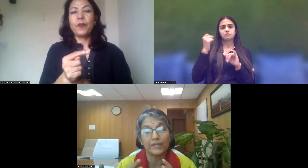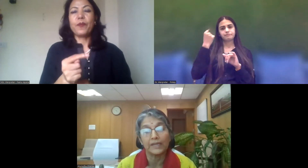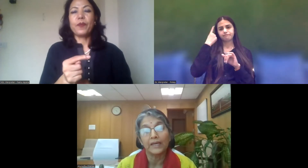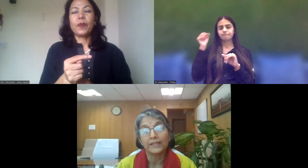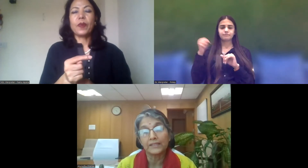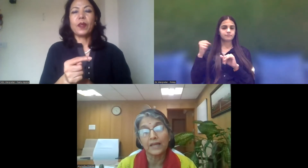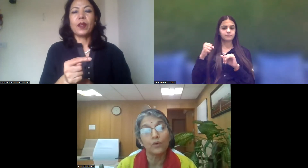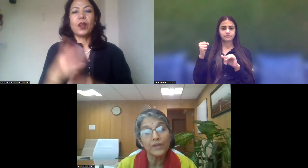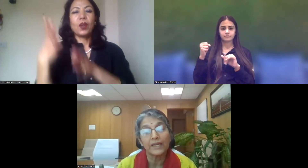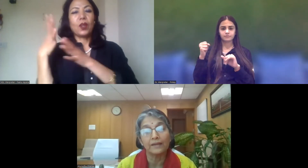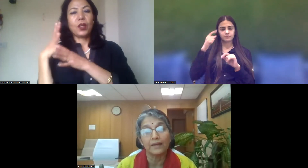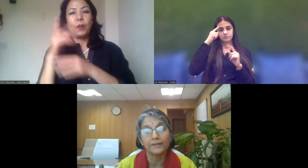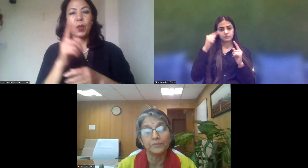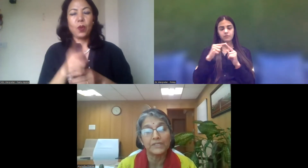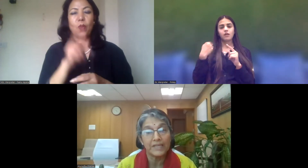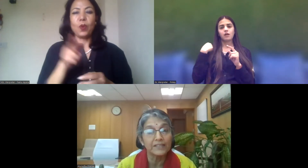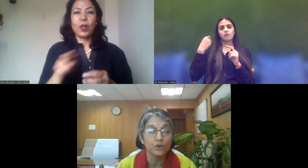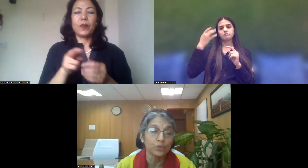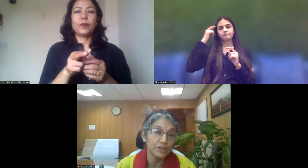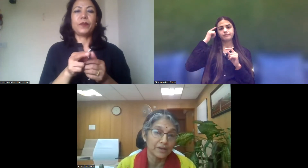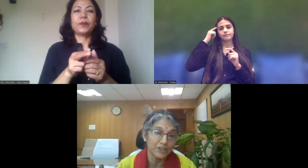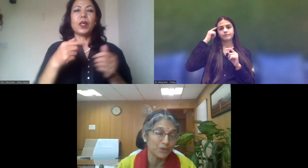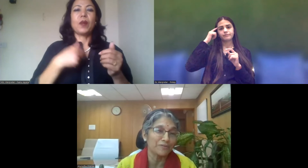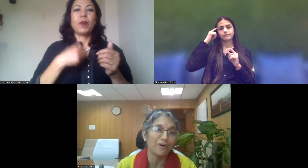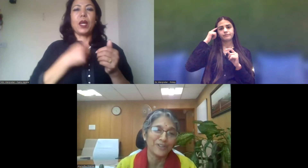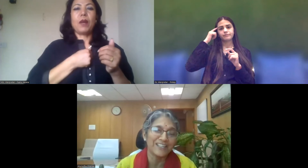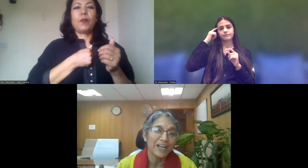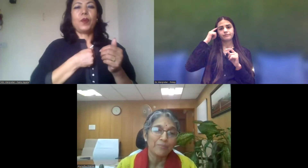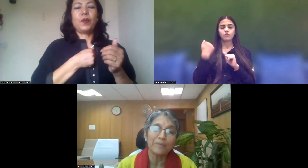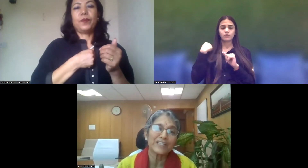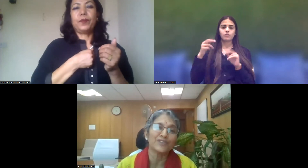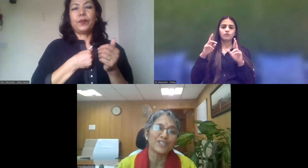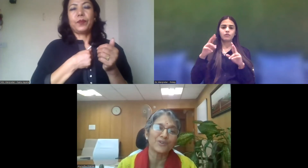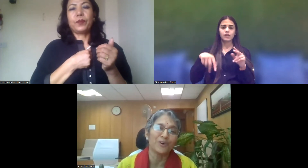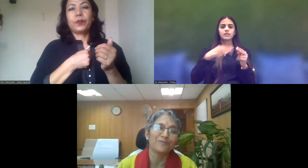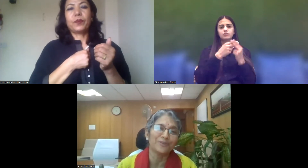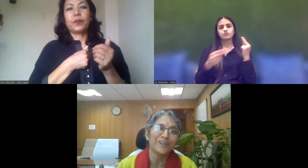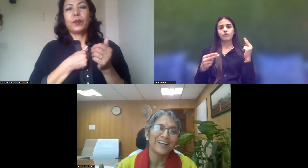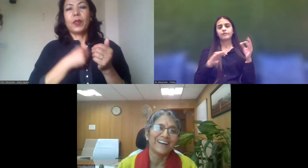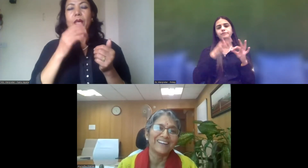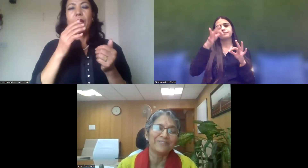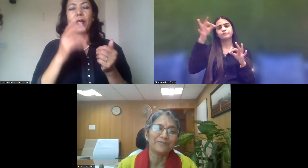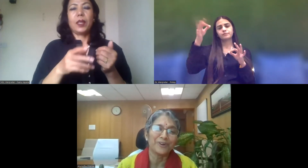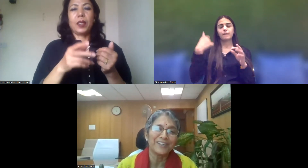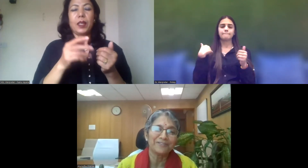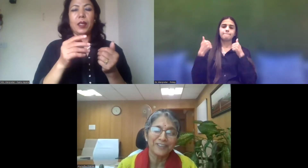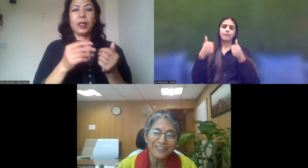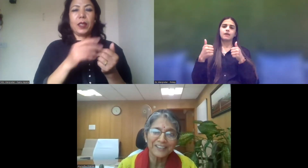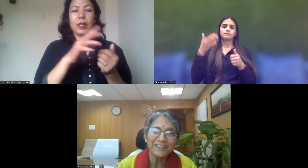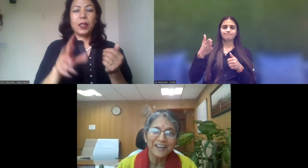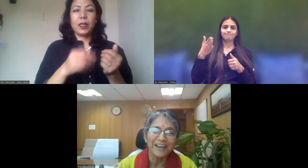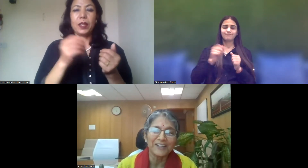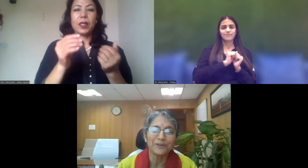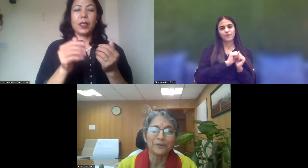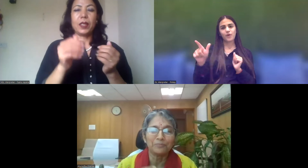was thinking, but this is how we can take this whole story forward. My best wishes to all of you for